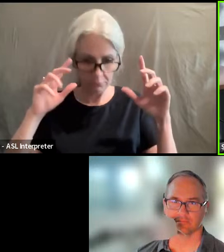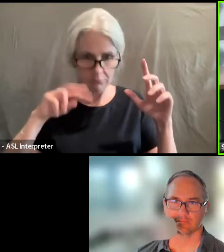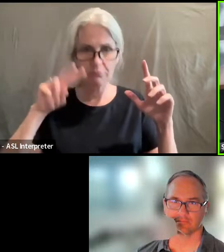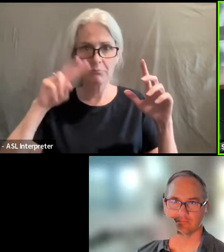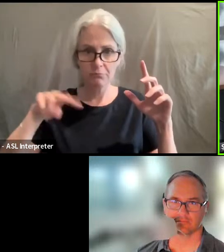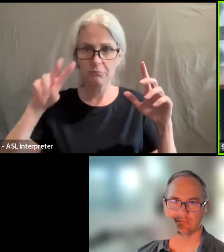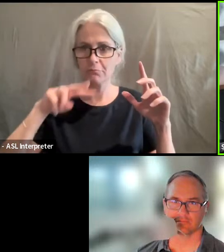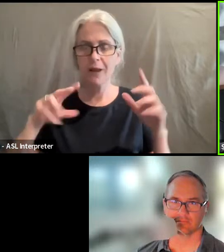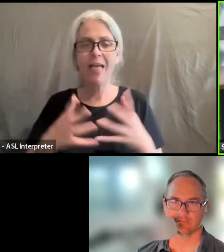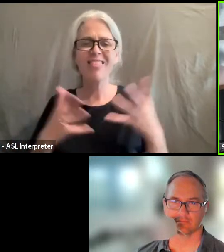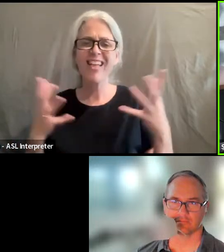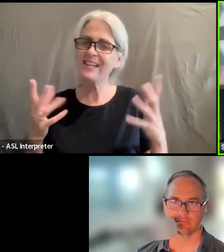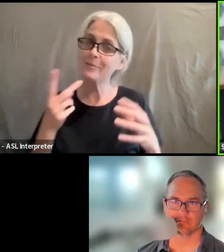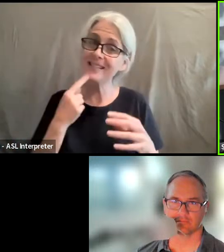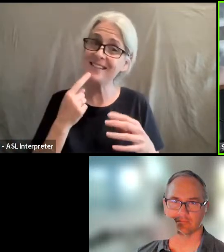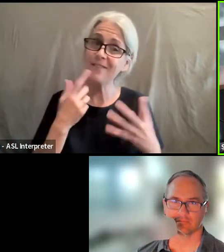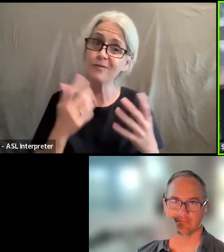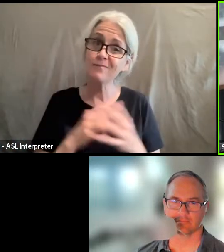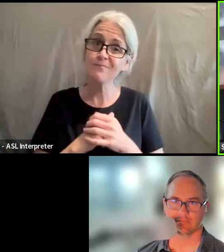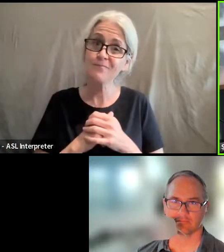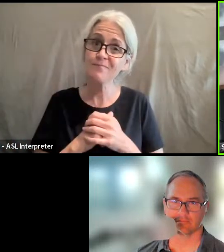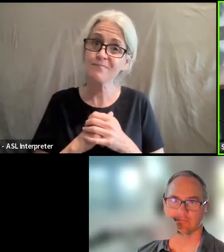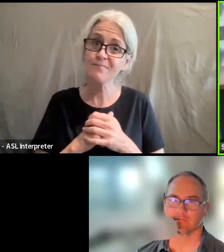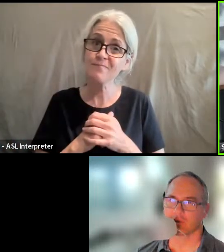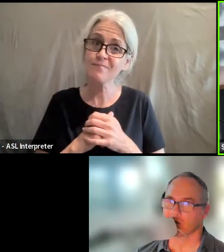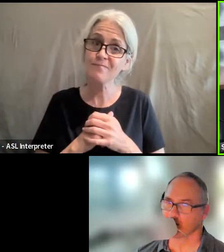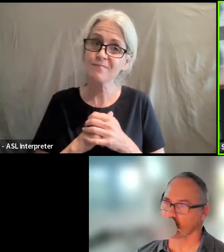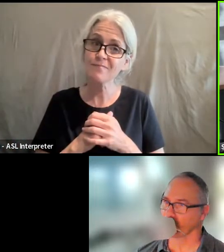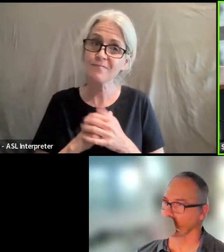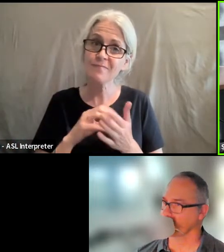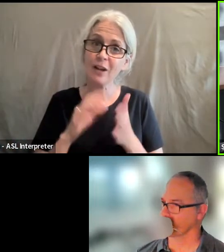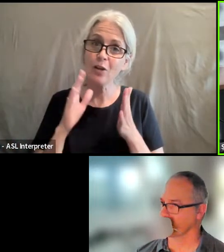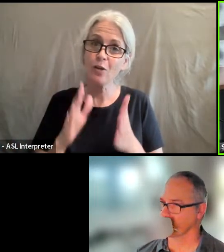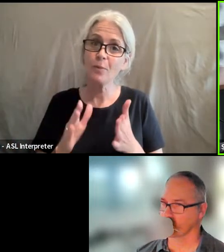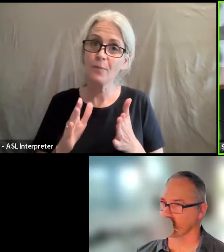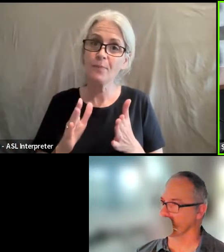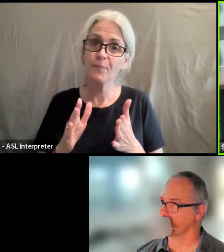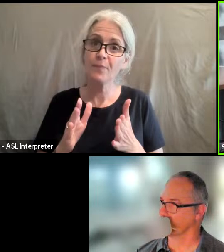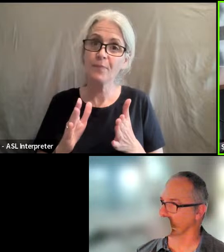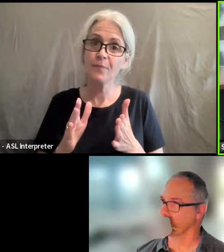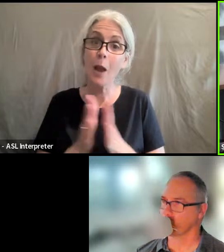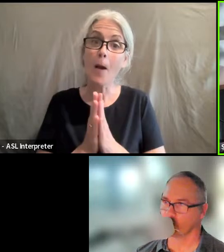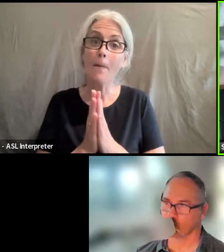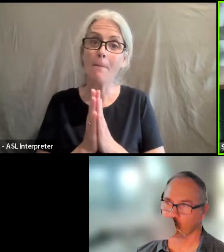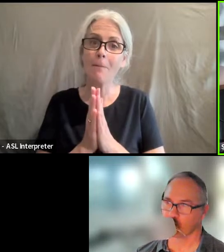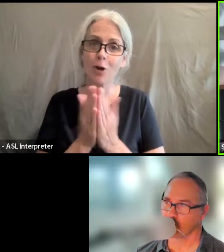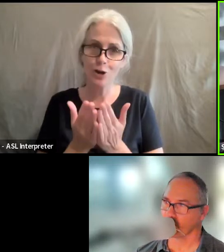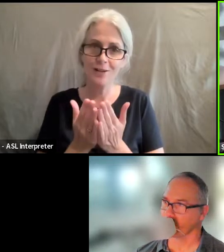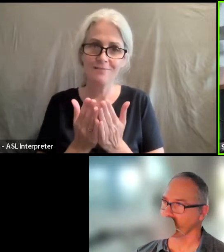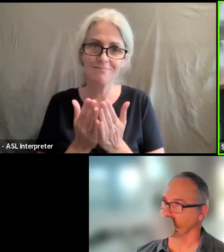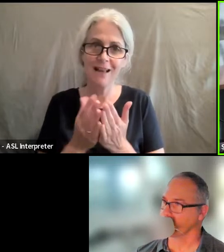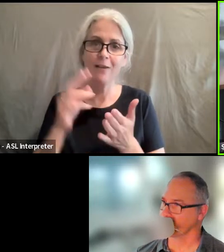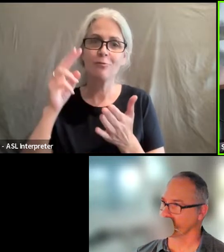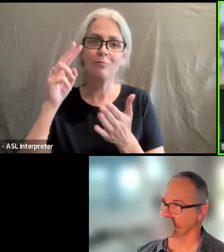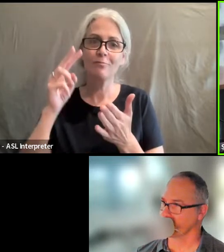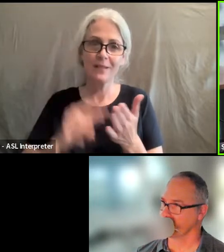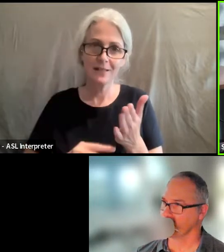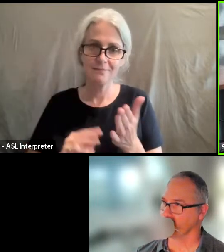a lot to be said for having our students actually pick up a book and read